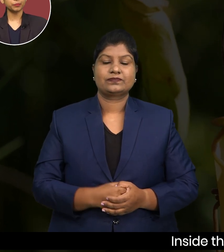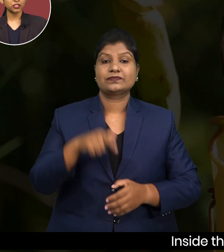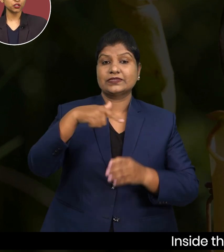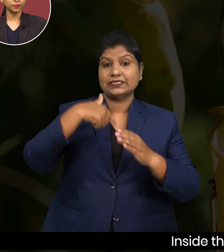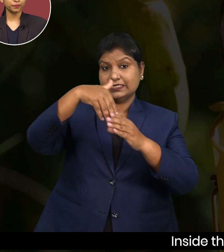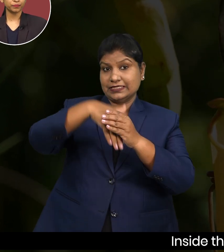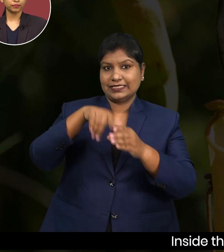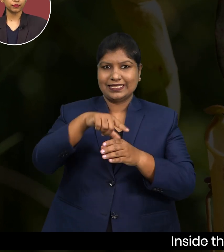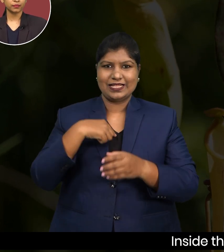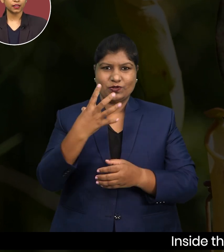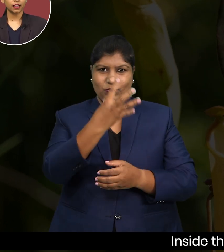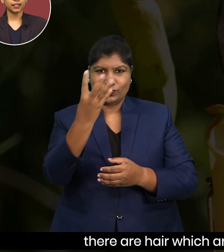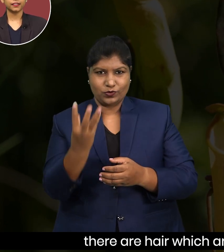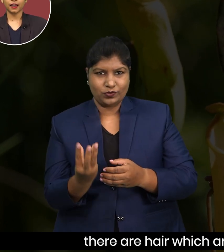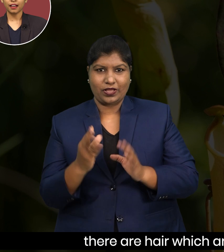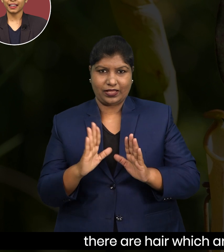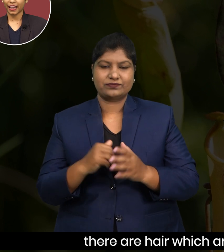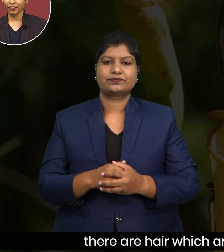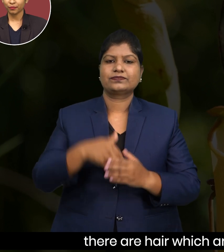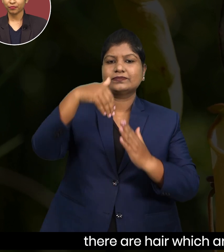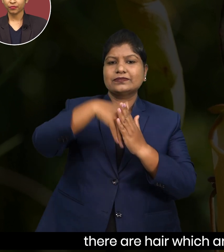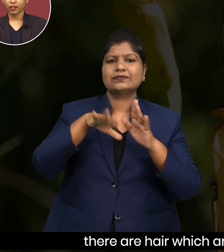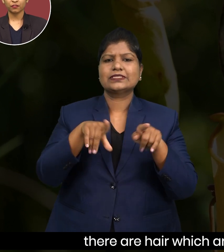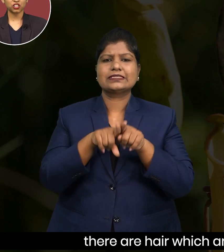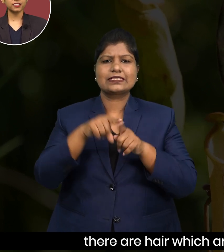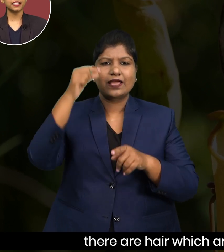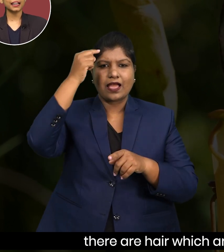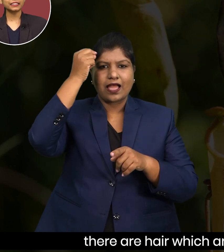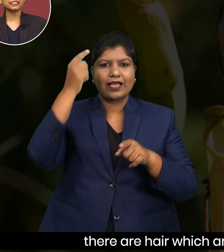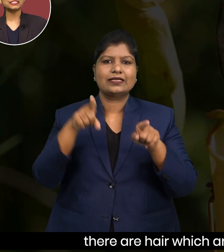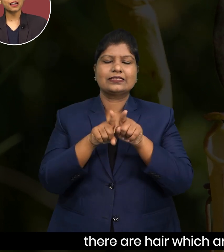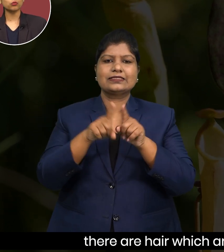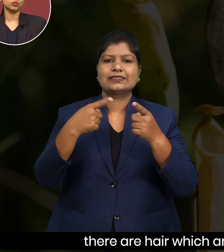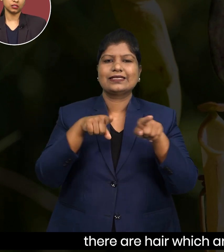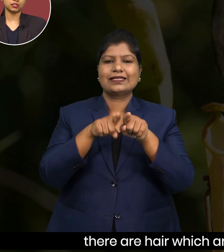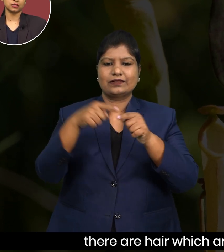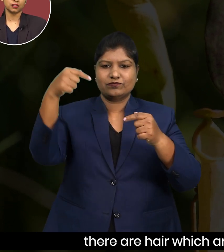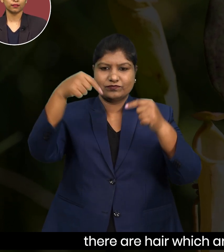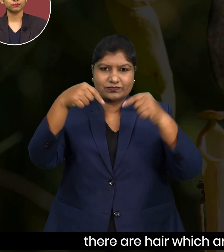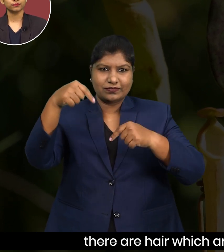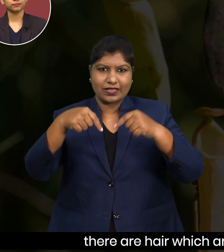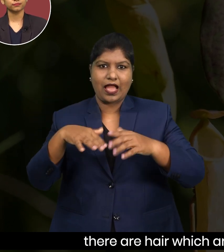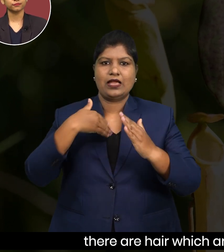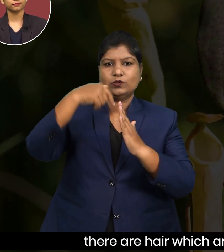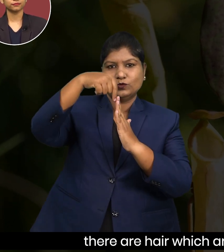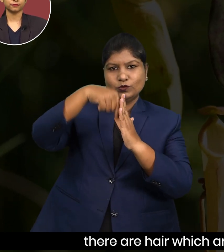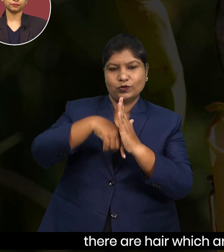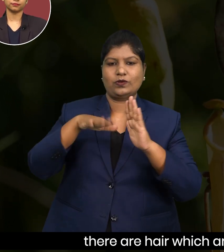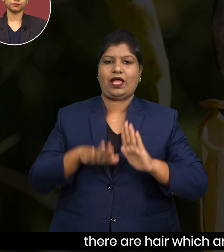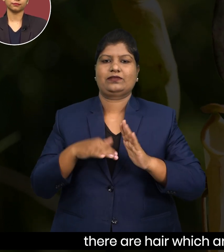Inside the picture, there are hairs which are directed downwards.